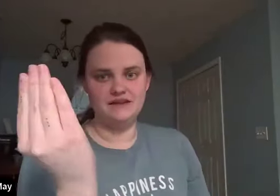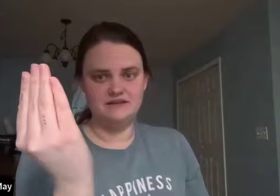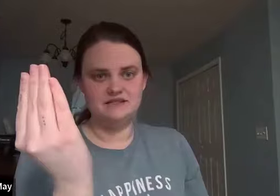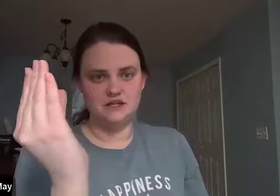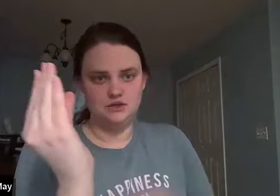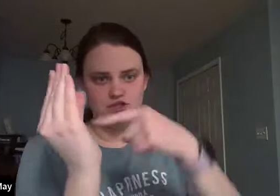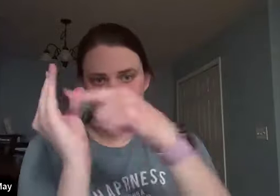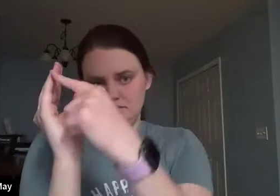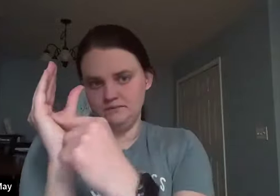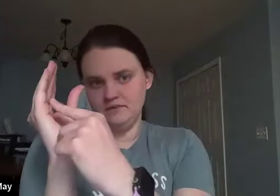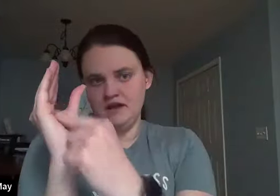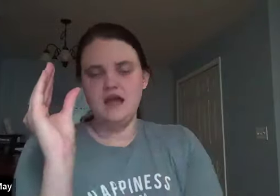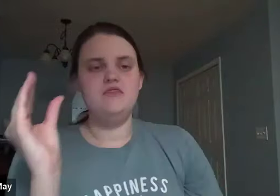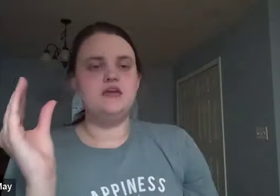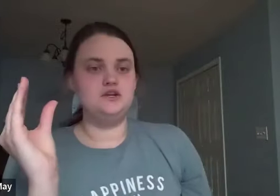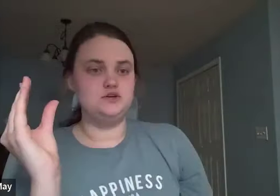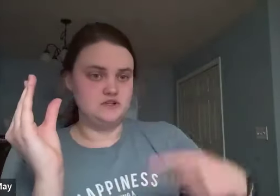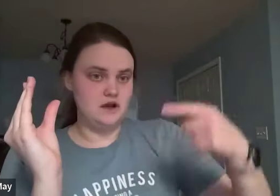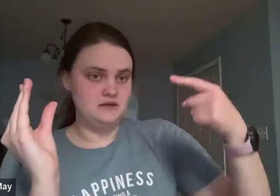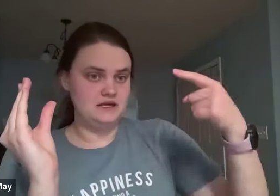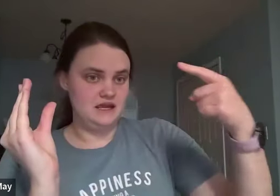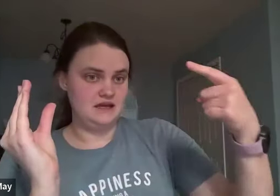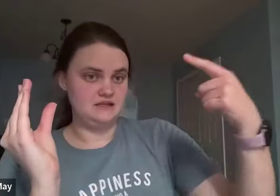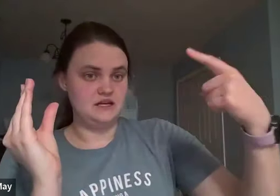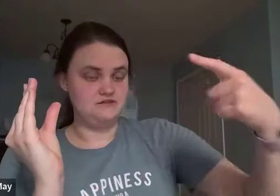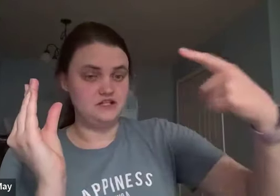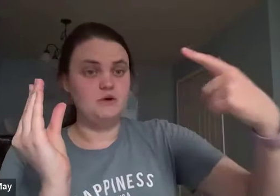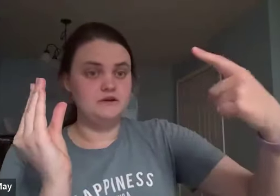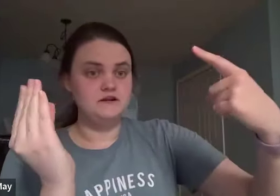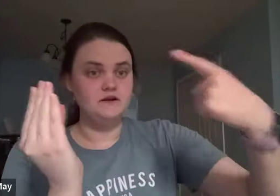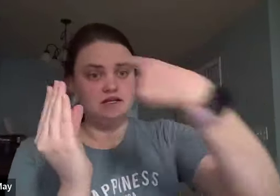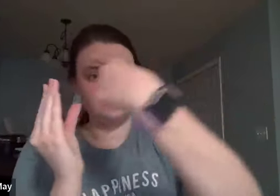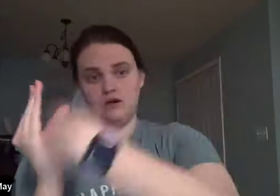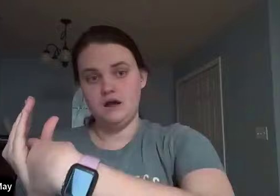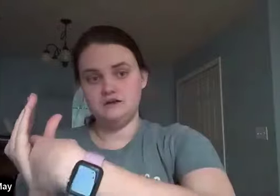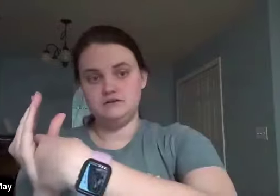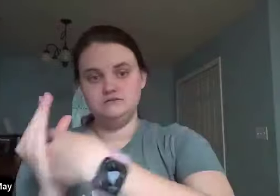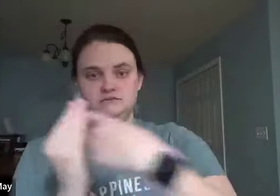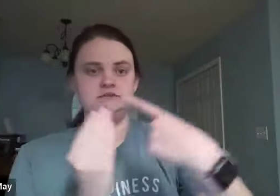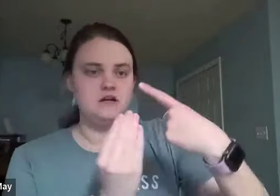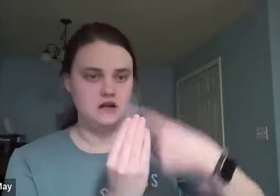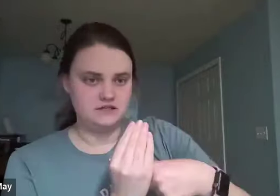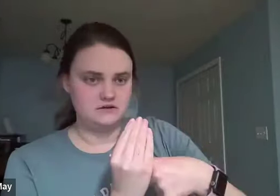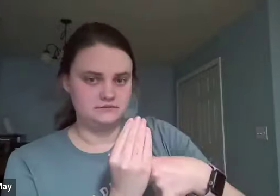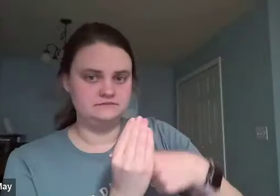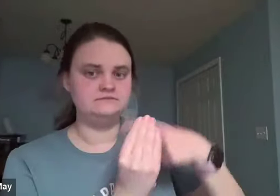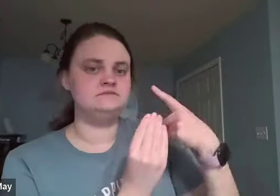this, like a U shape. And then your dominant hand is going to have just the pointer finger and it's going to go hot dog. Hot dog. Hot